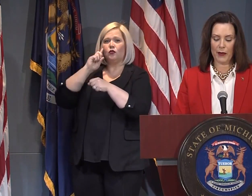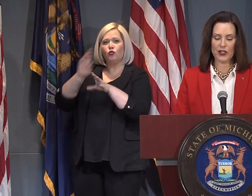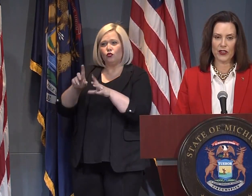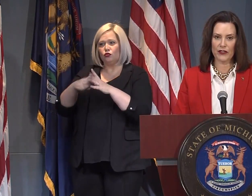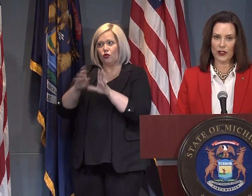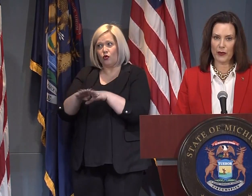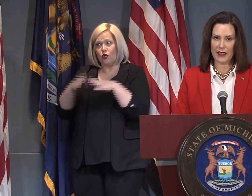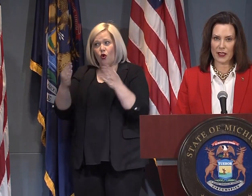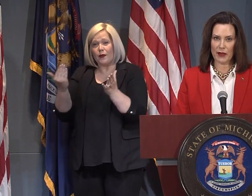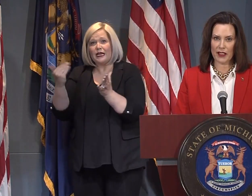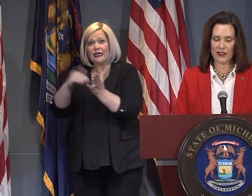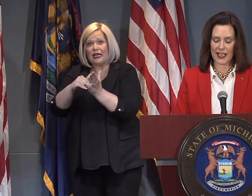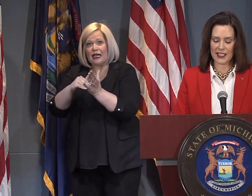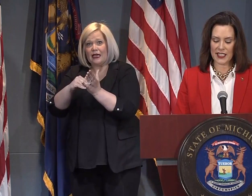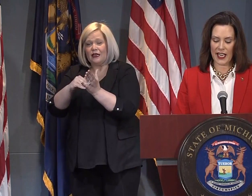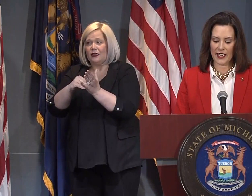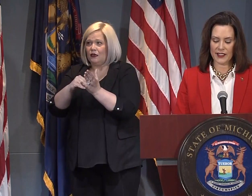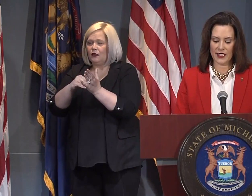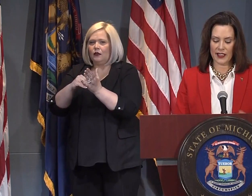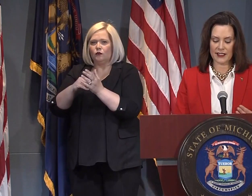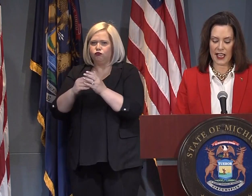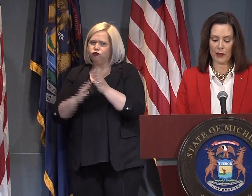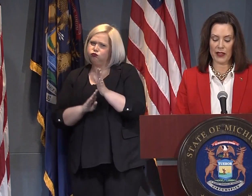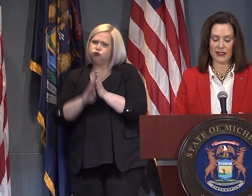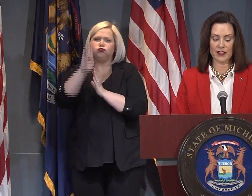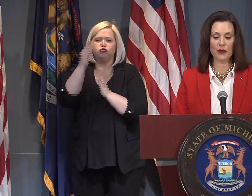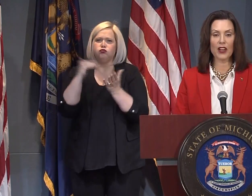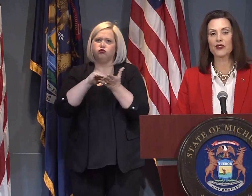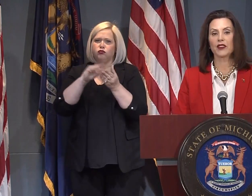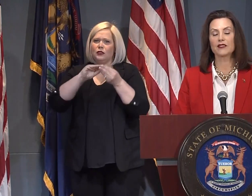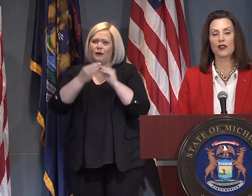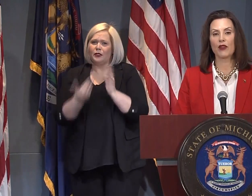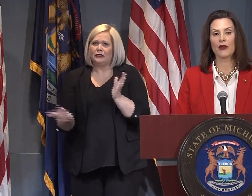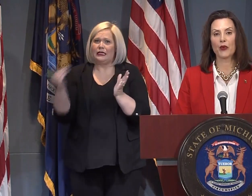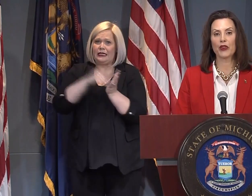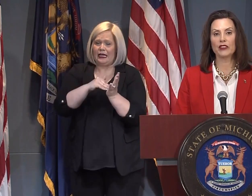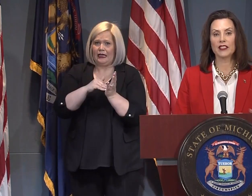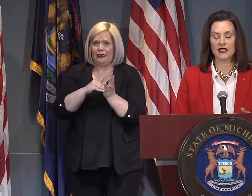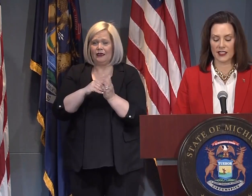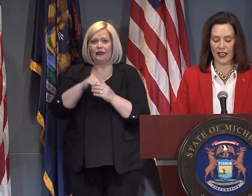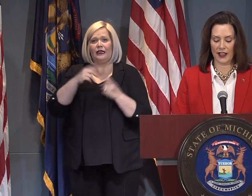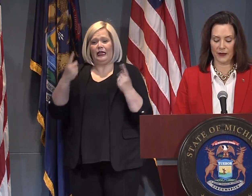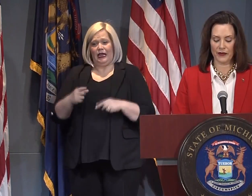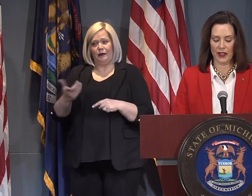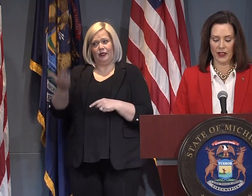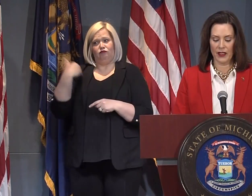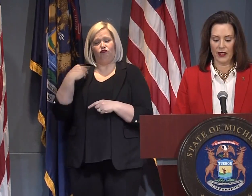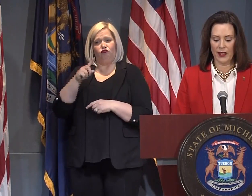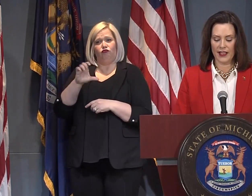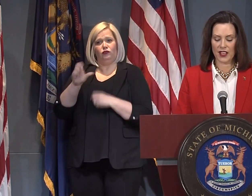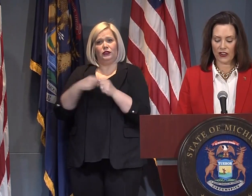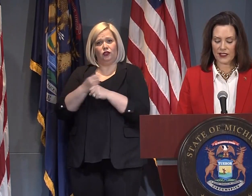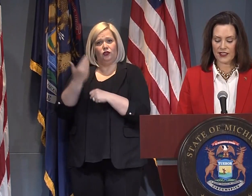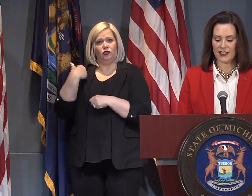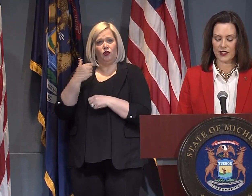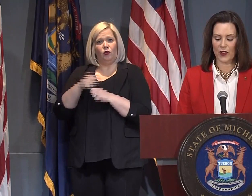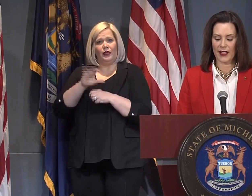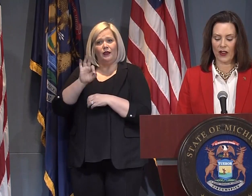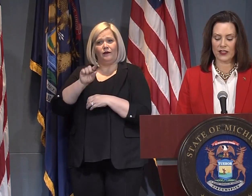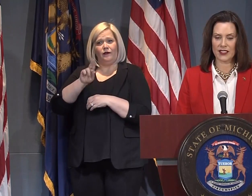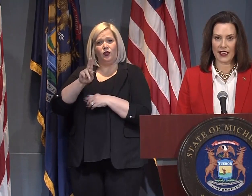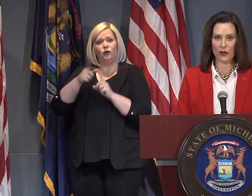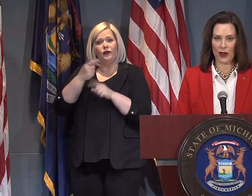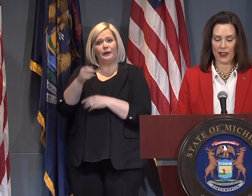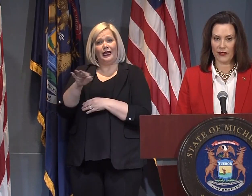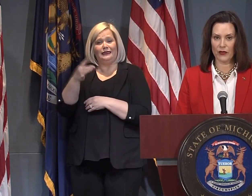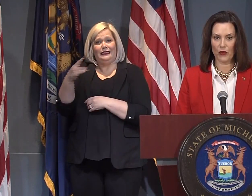It happened during the flu pandemic of 1918, and it's happening in some countries around the world today. As hard as this is right